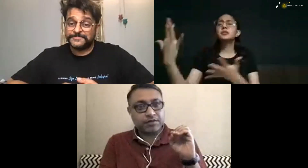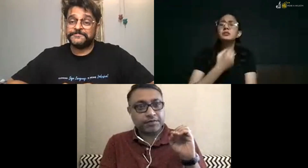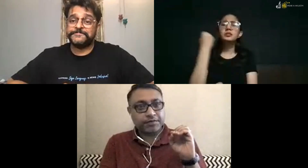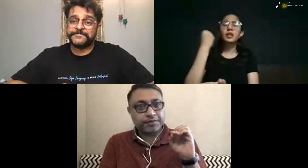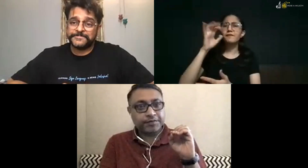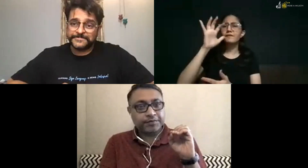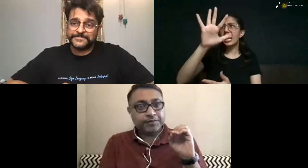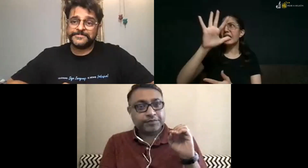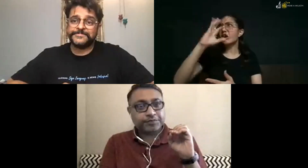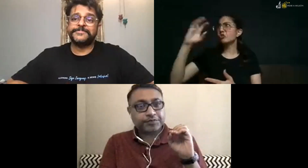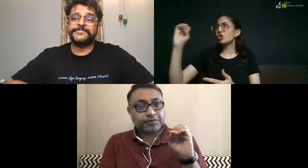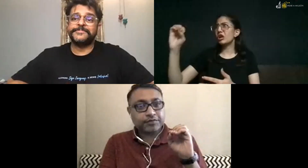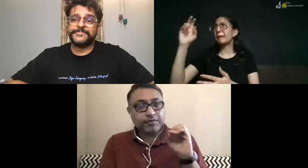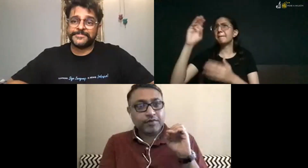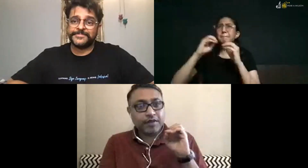investors.